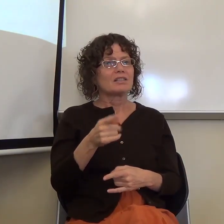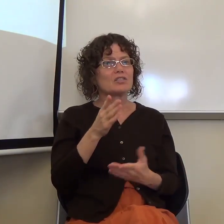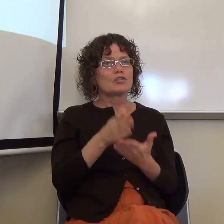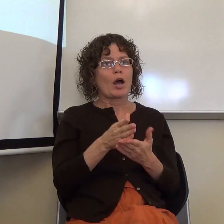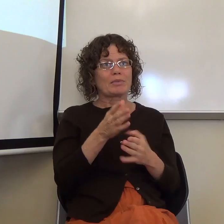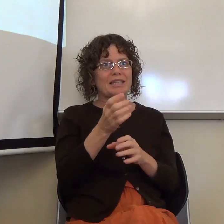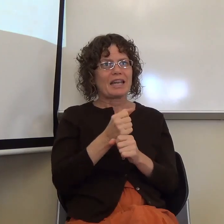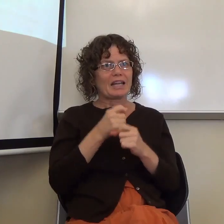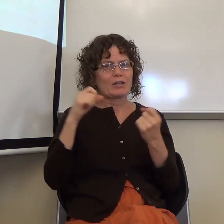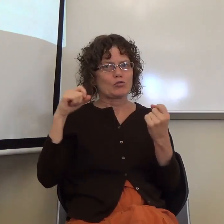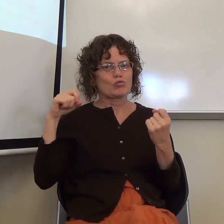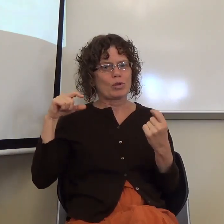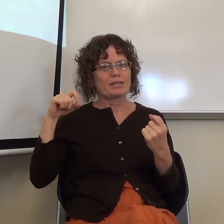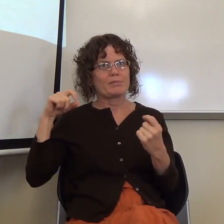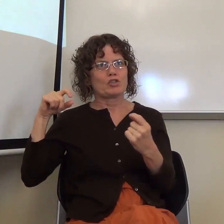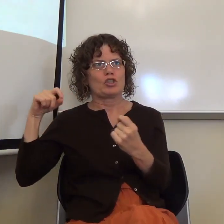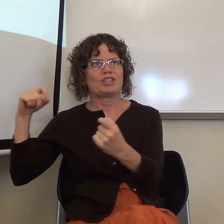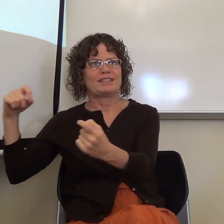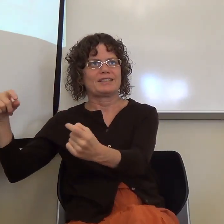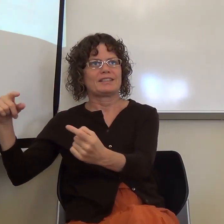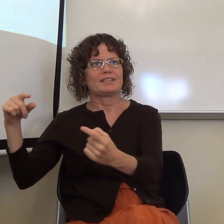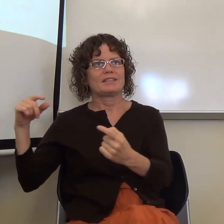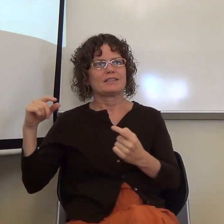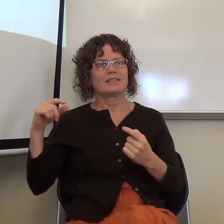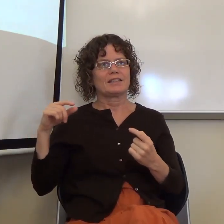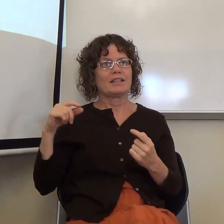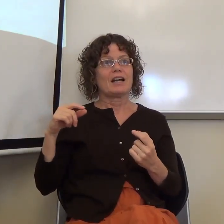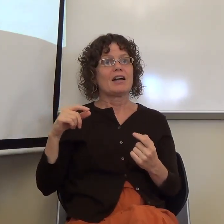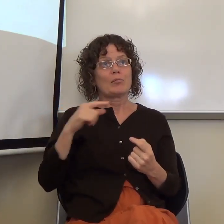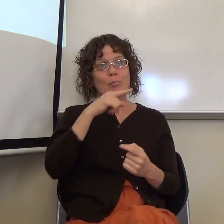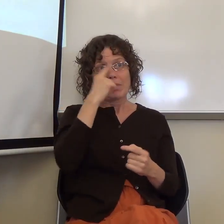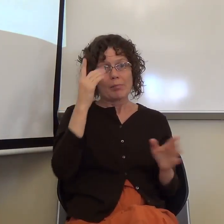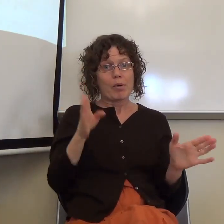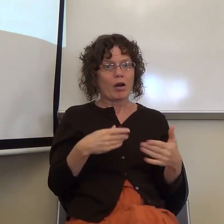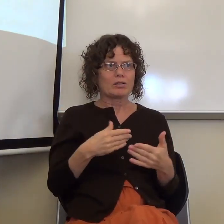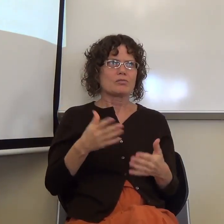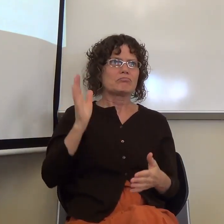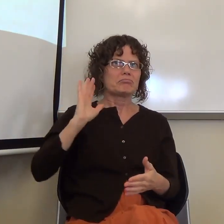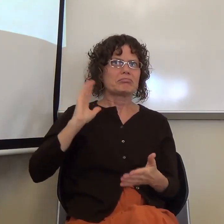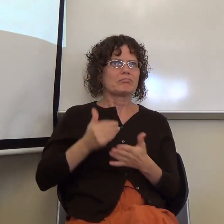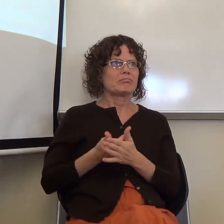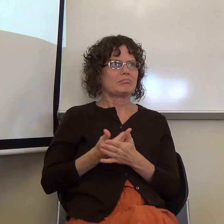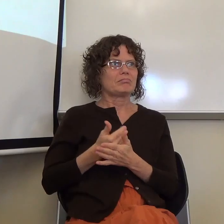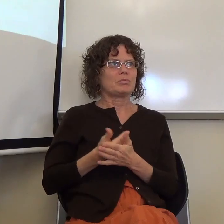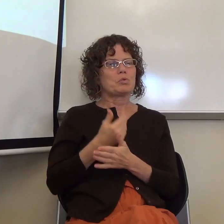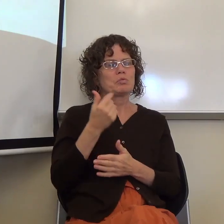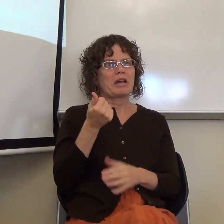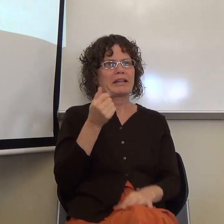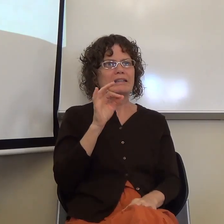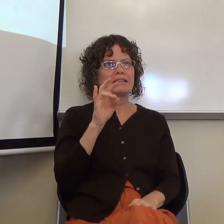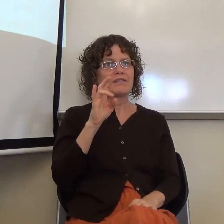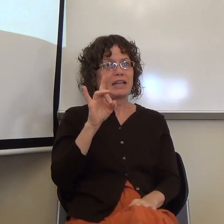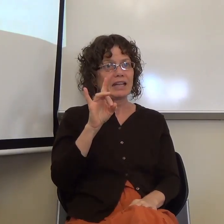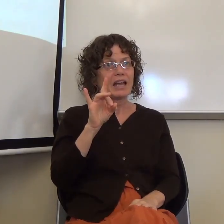invented they were relatively new in 1978. They invented them so that when something happened to a